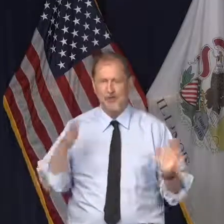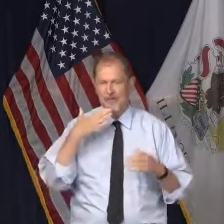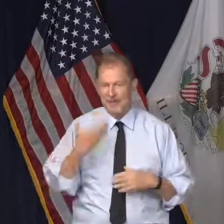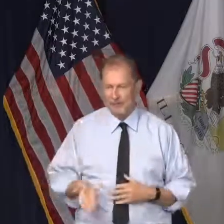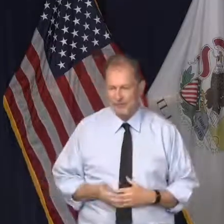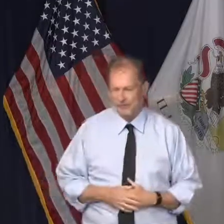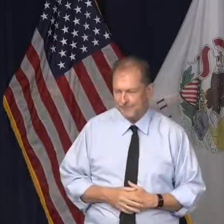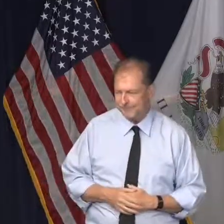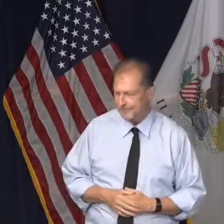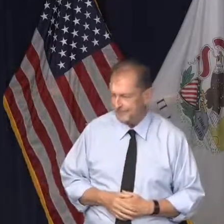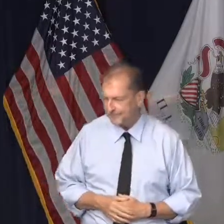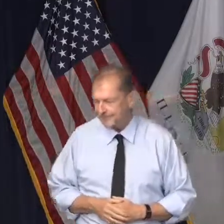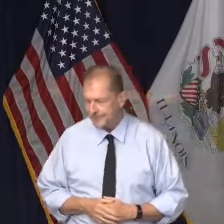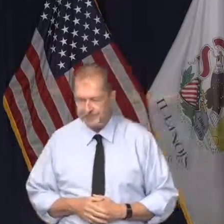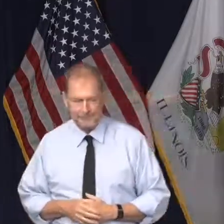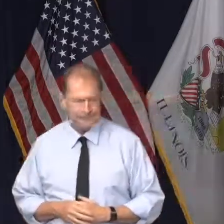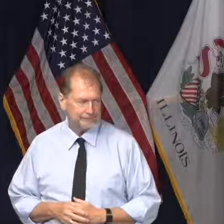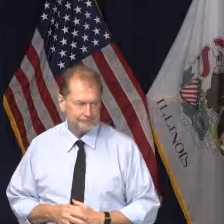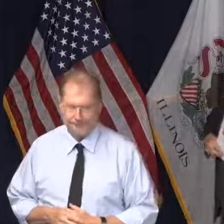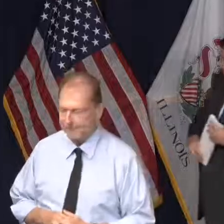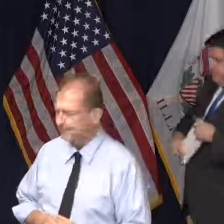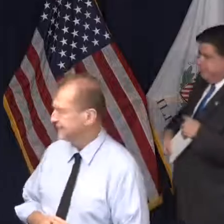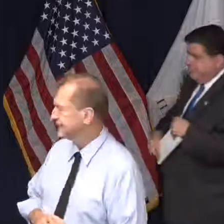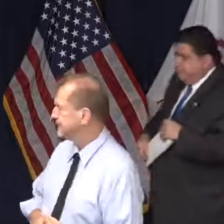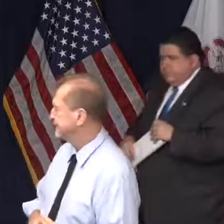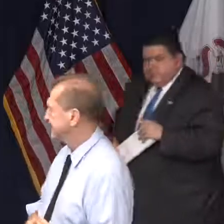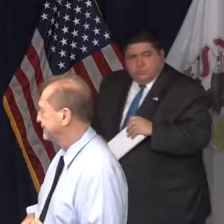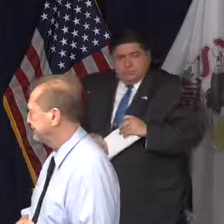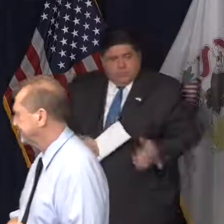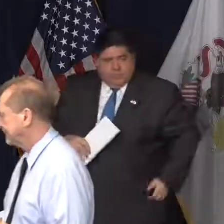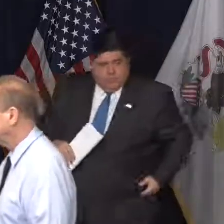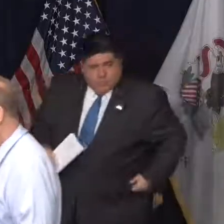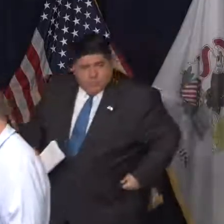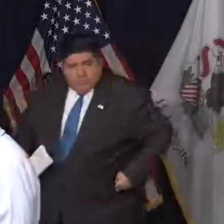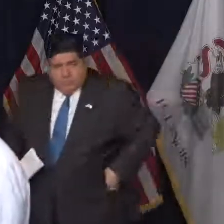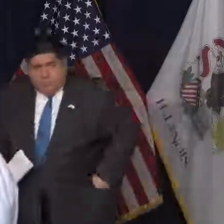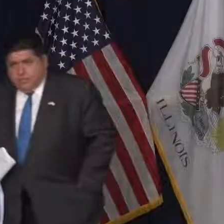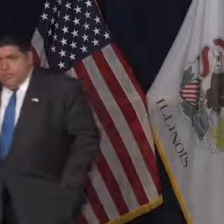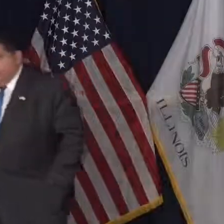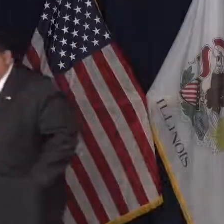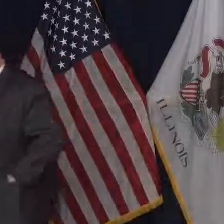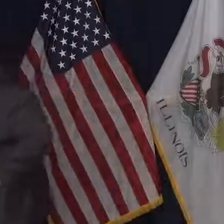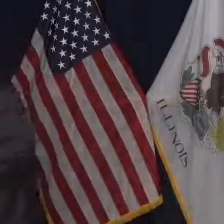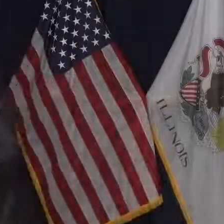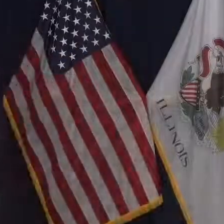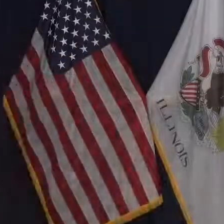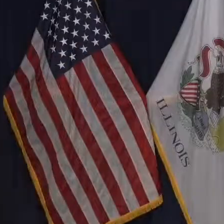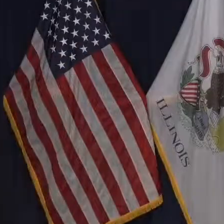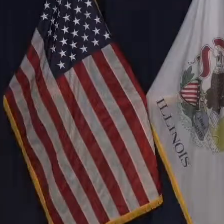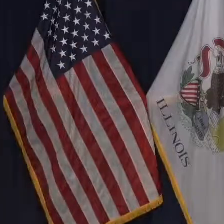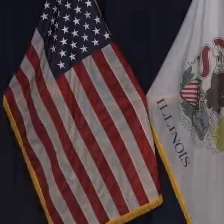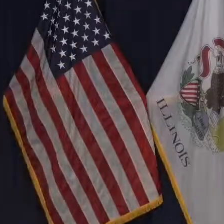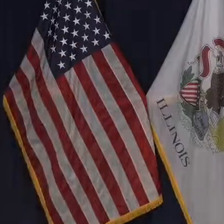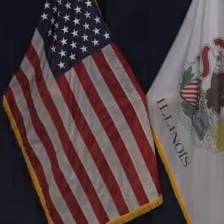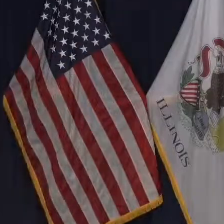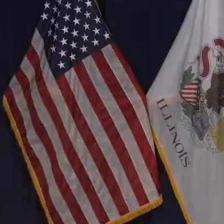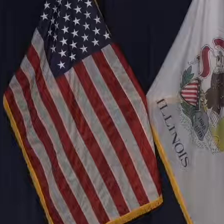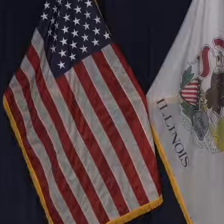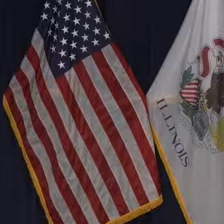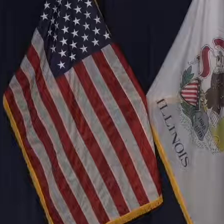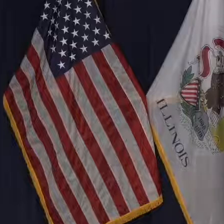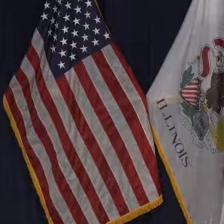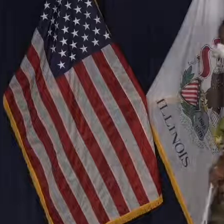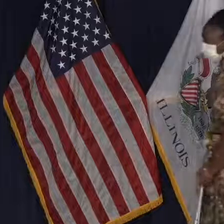Whitmer and the governor of Louisiana just allowed all fall sports to be played. Is there any chance that could happen here? We're the only state in the Midwest that doesn't have